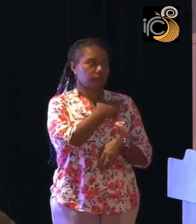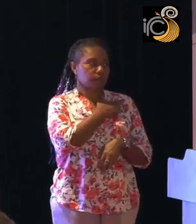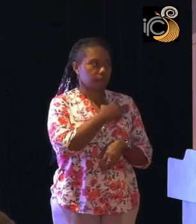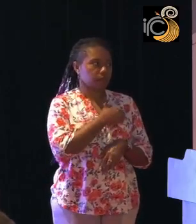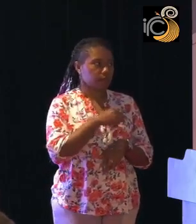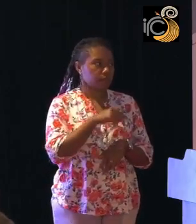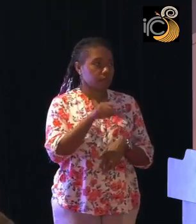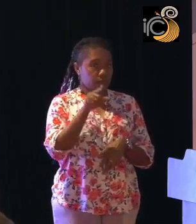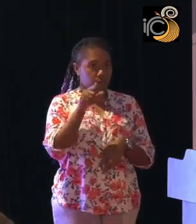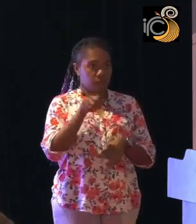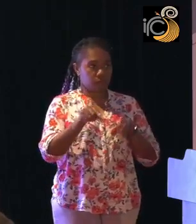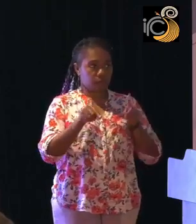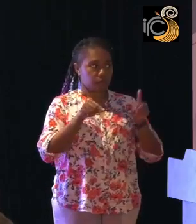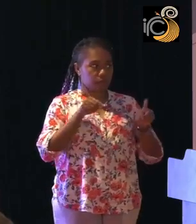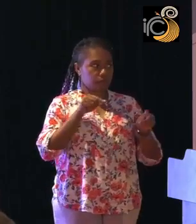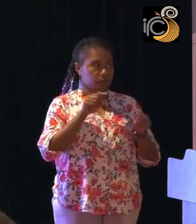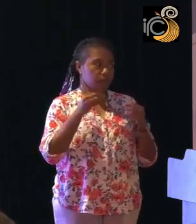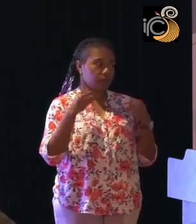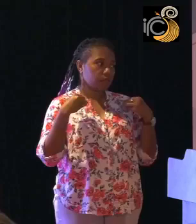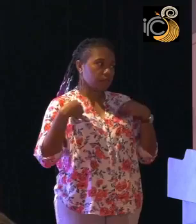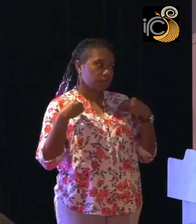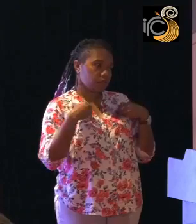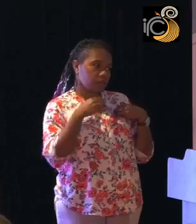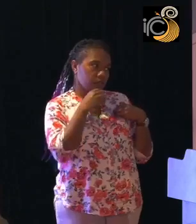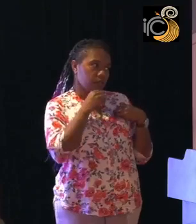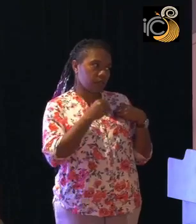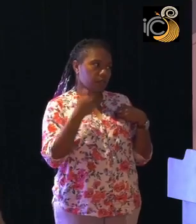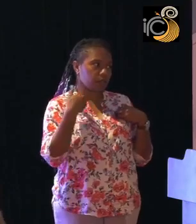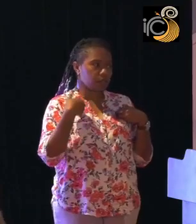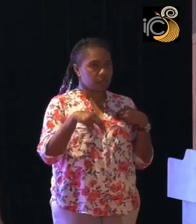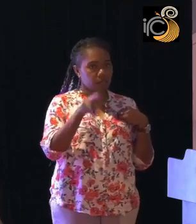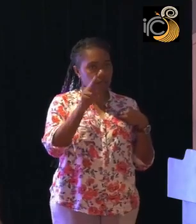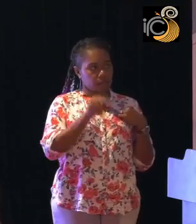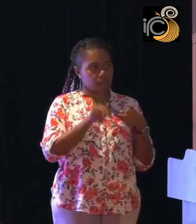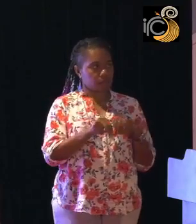become a businessman, you need to